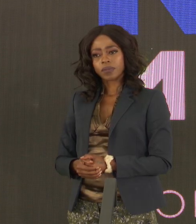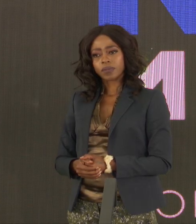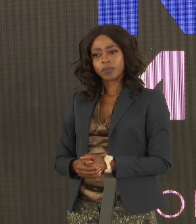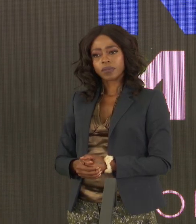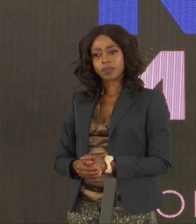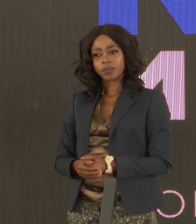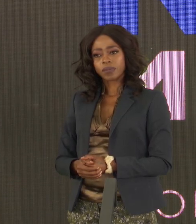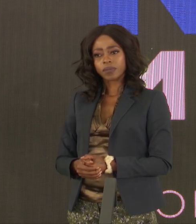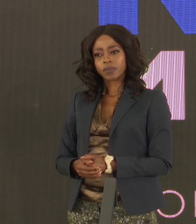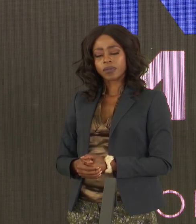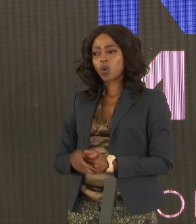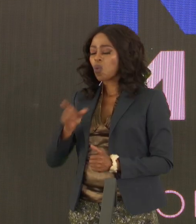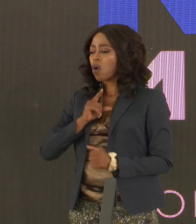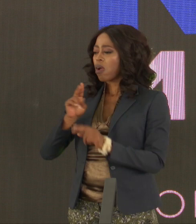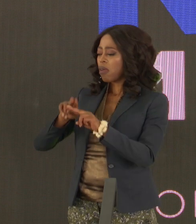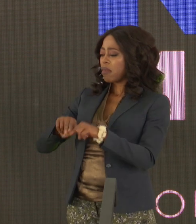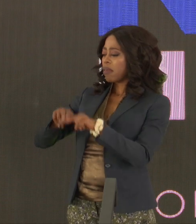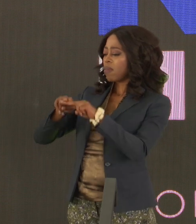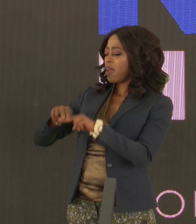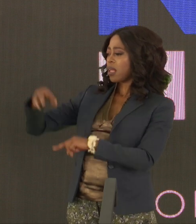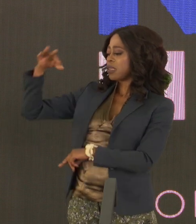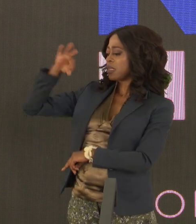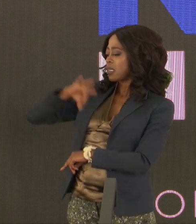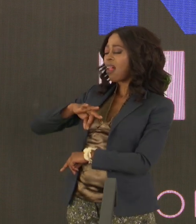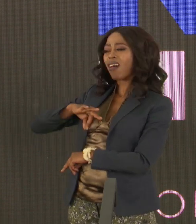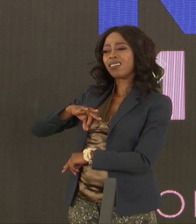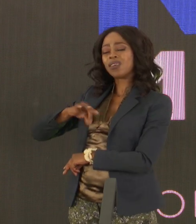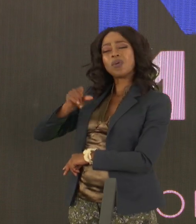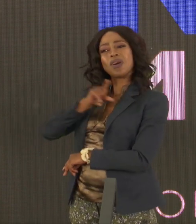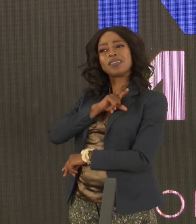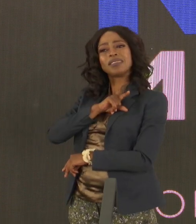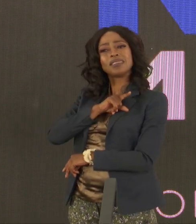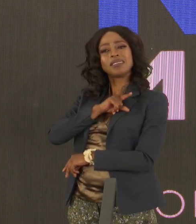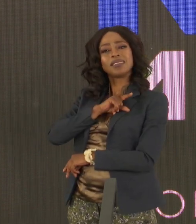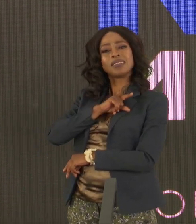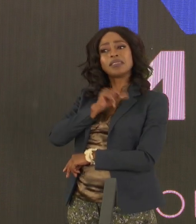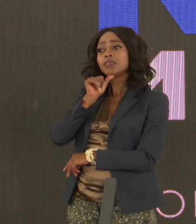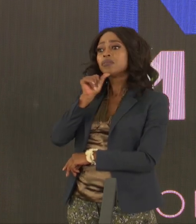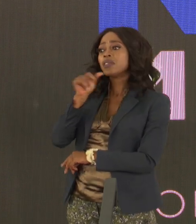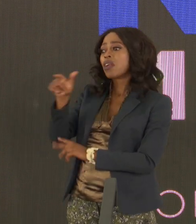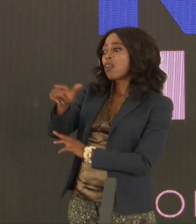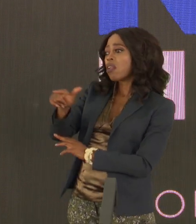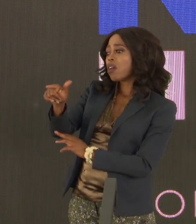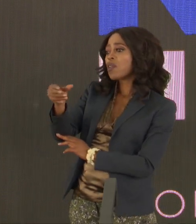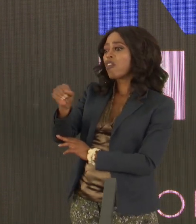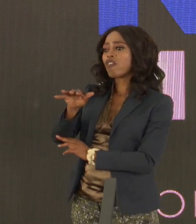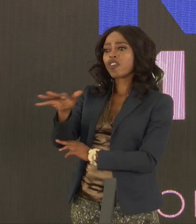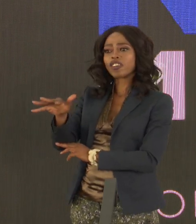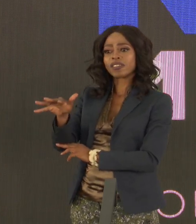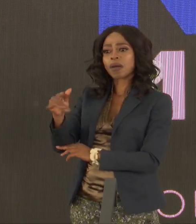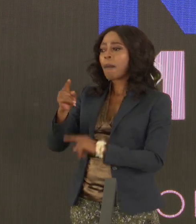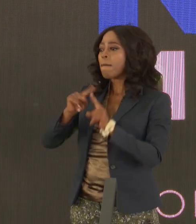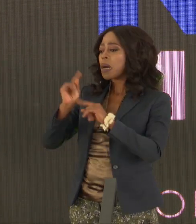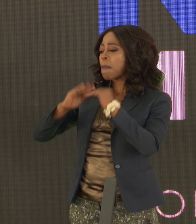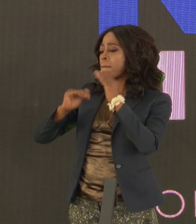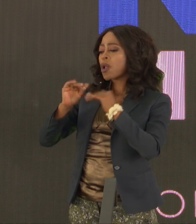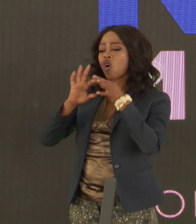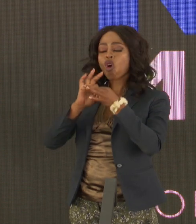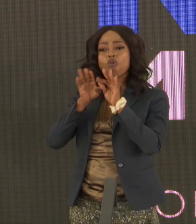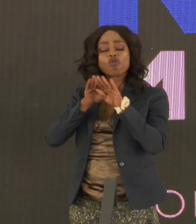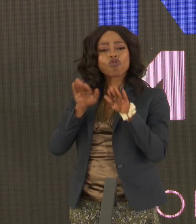Why must it be dependent on income, whether you have a land where you can build a home or not?